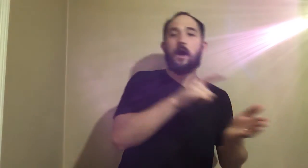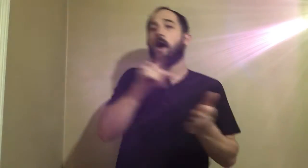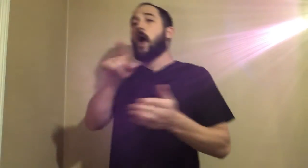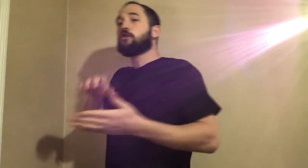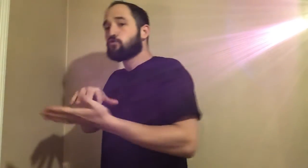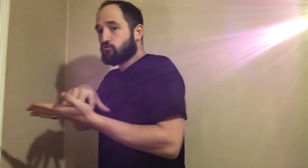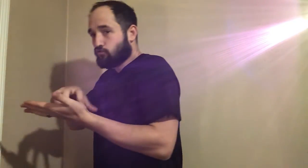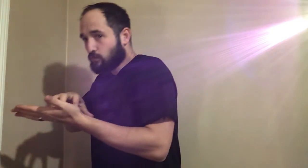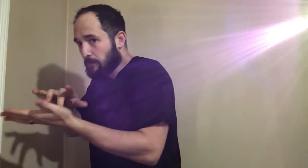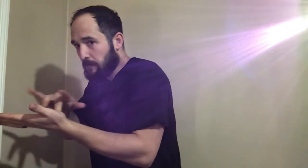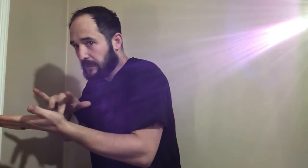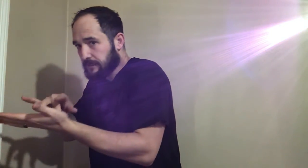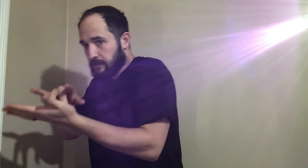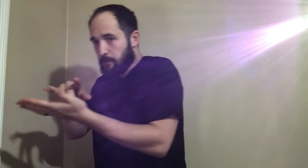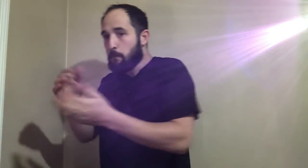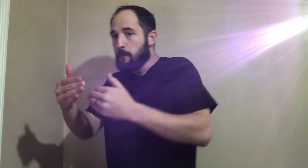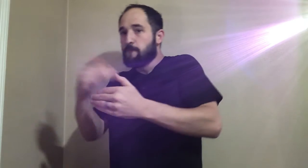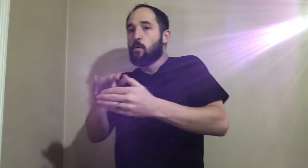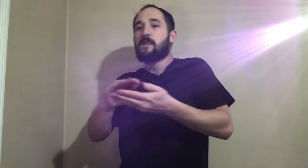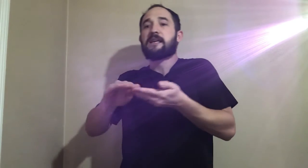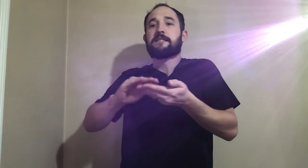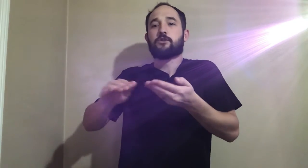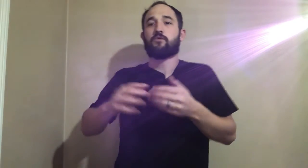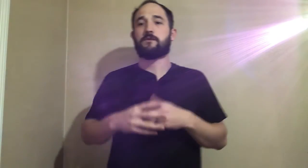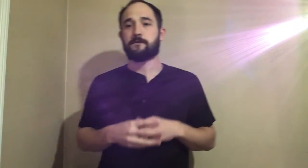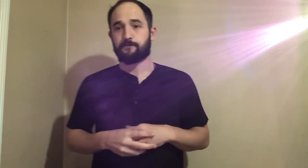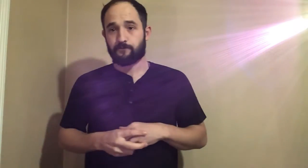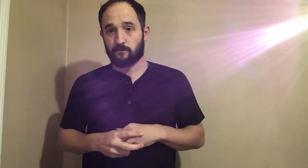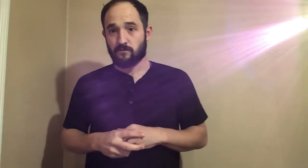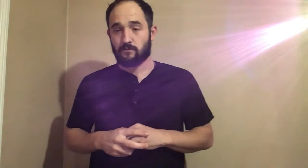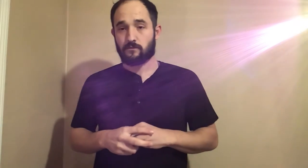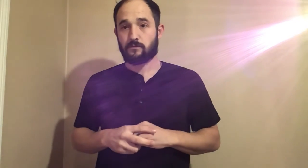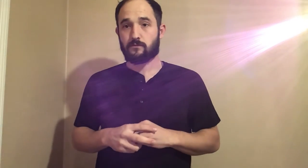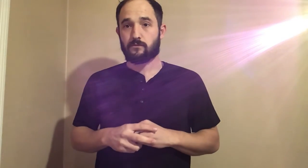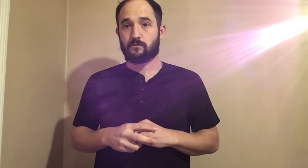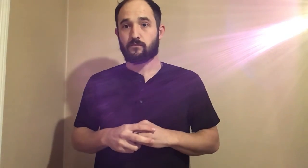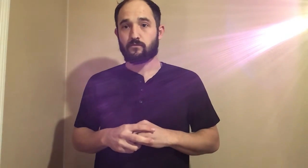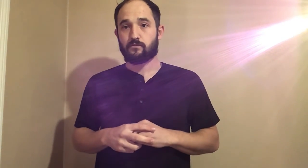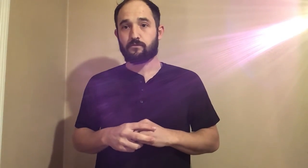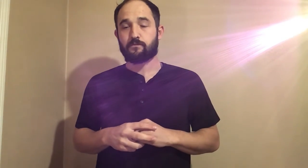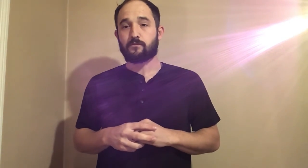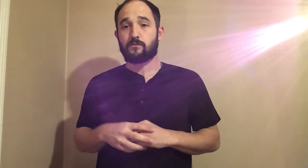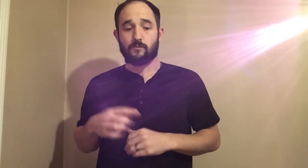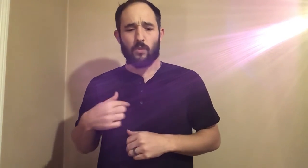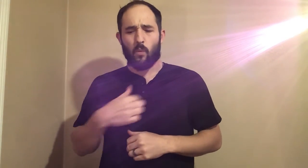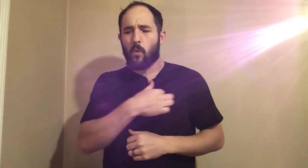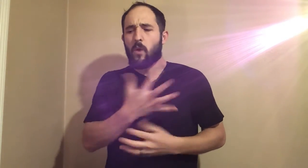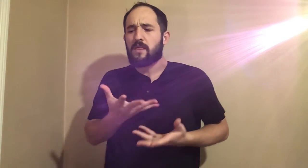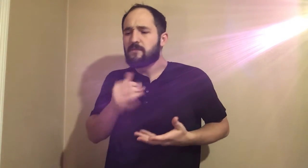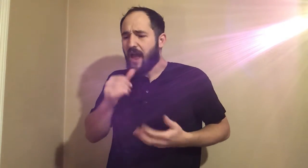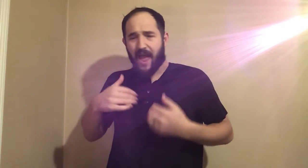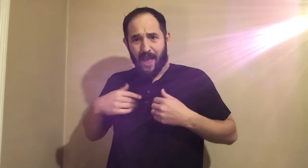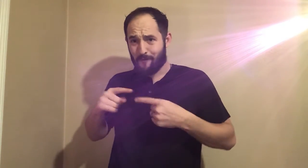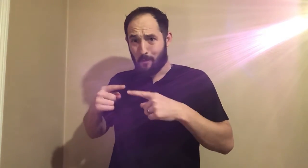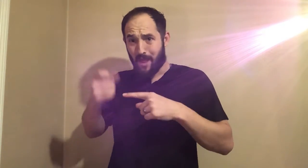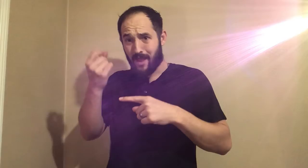NSAIDs. We want them to be able to be free of pain and still be able to